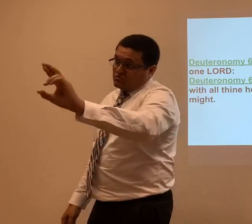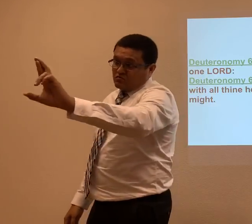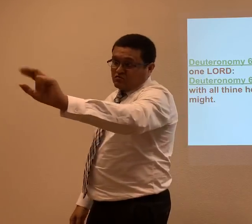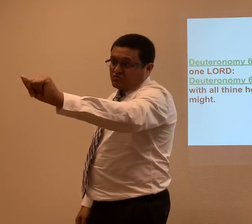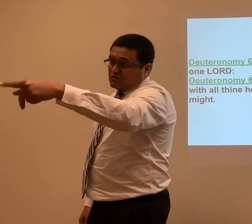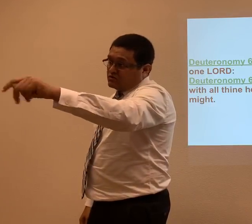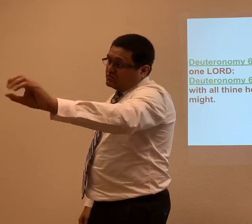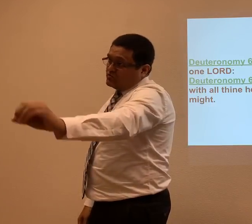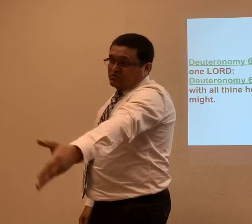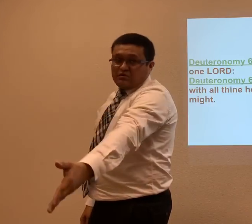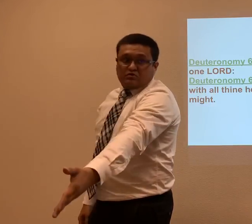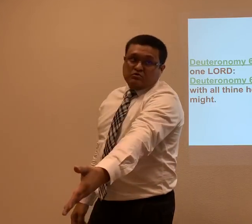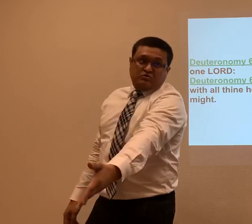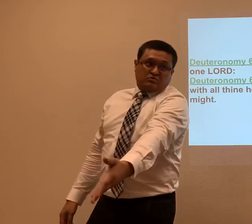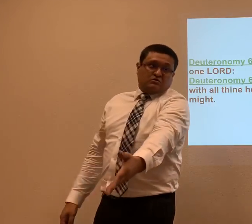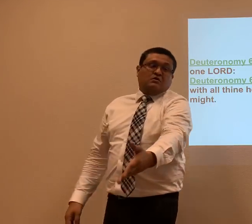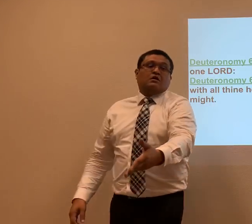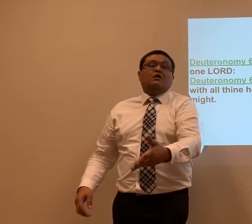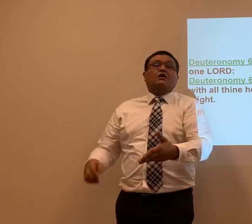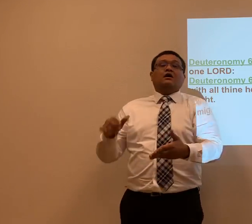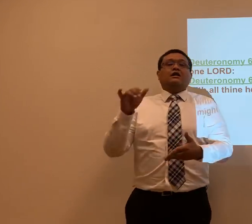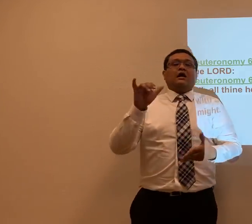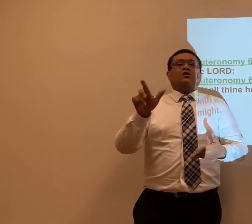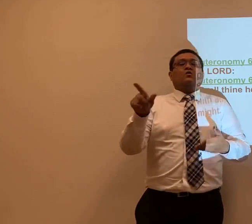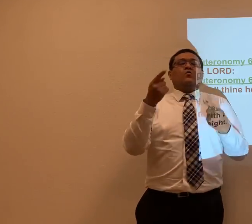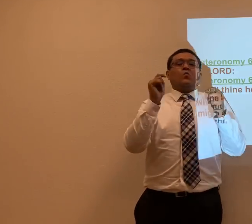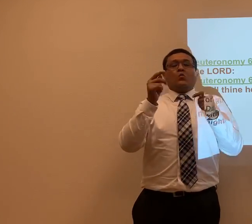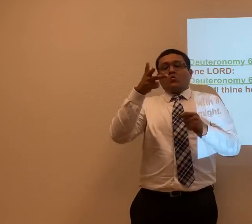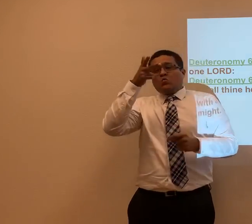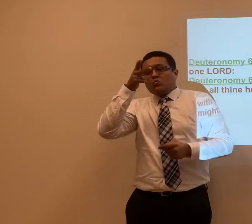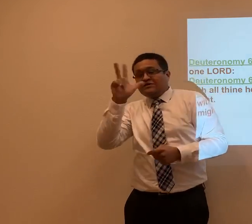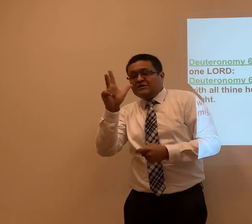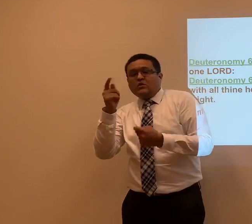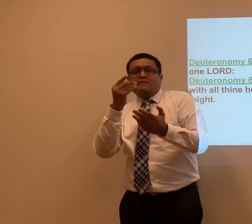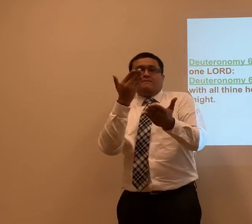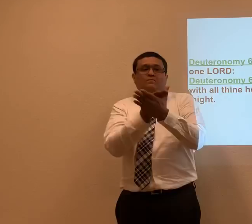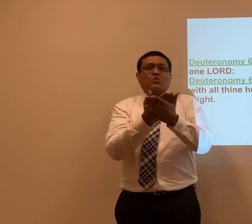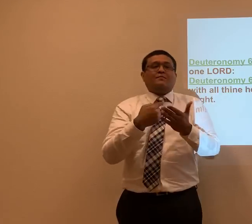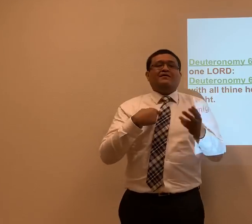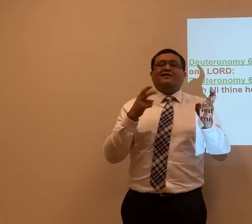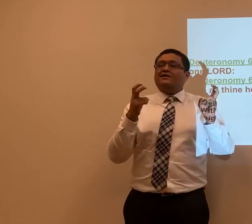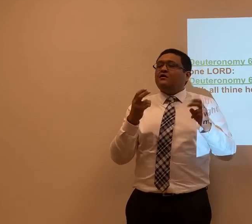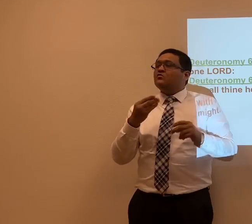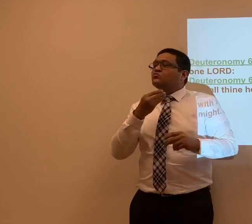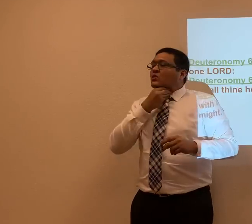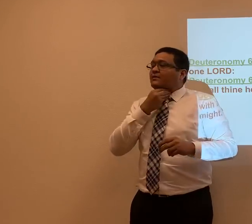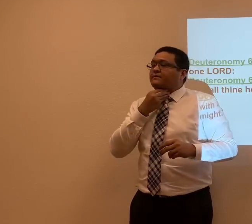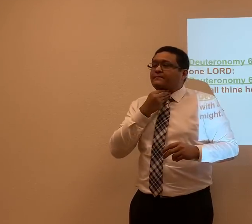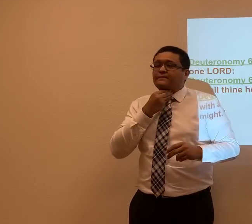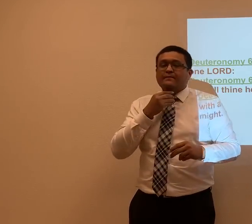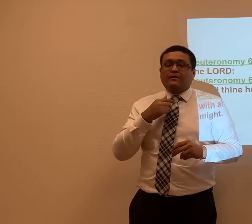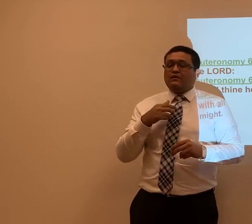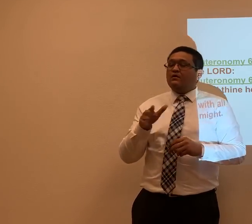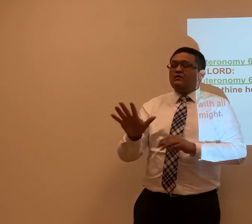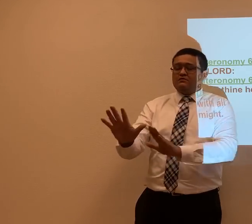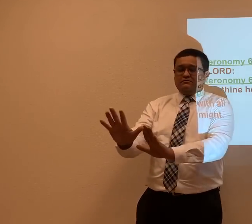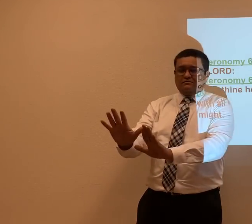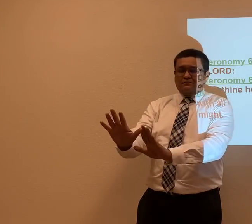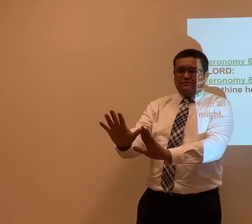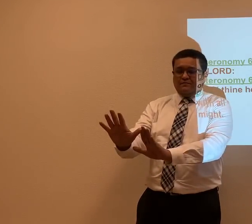Bible. That word is not found in the Bible. So Trinitarians try to prove, like the priests will try to